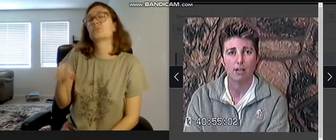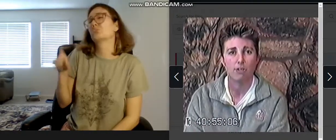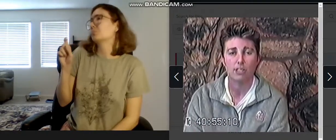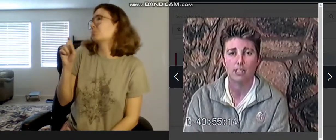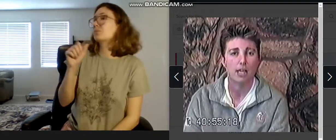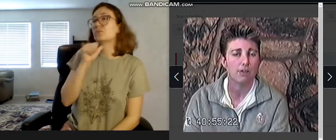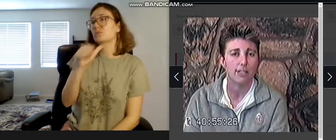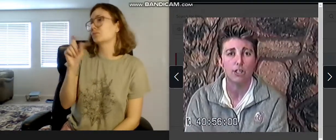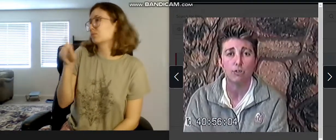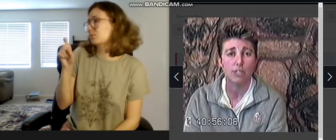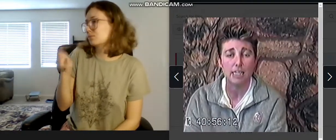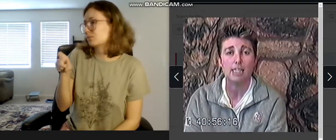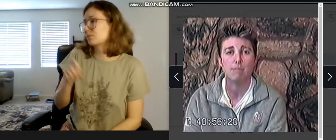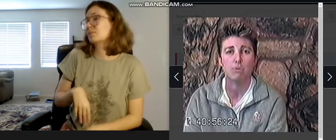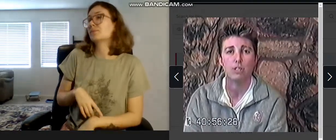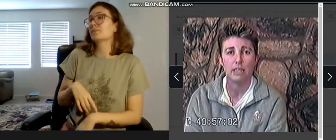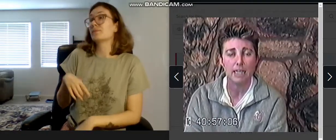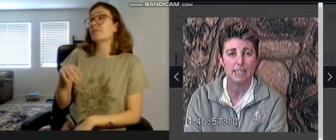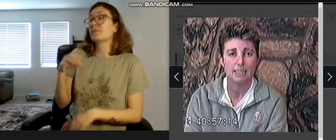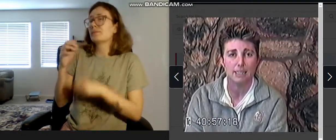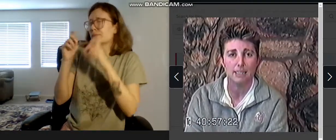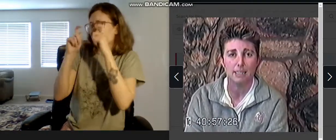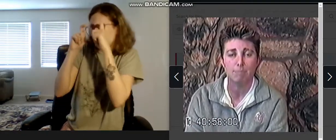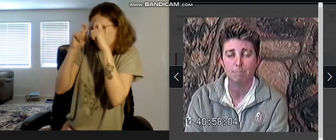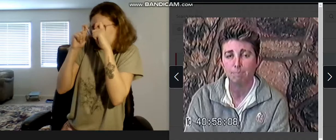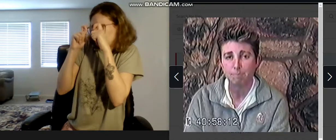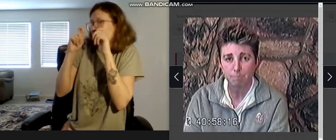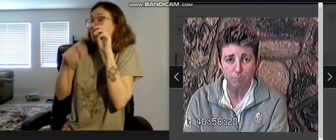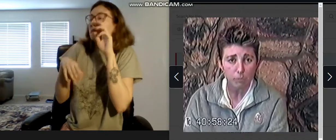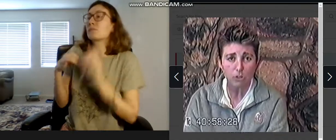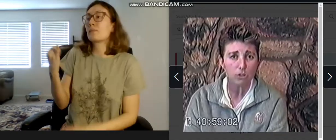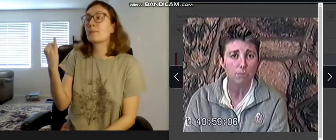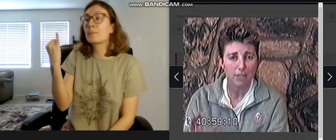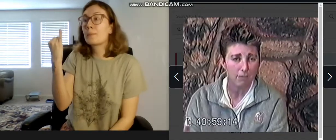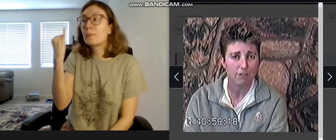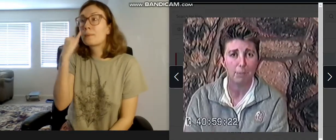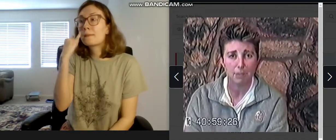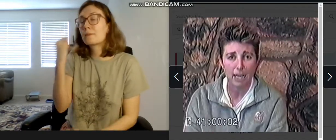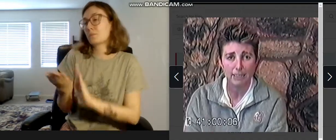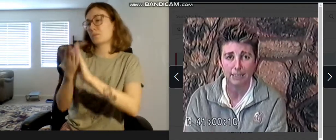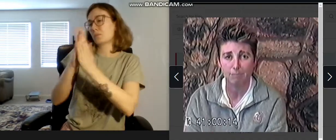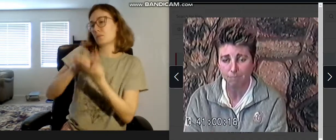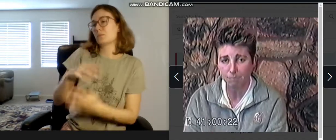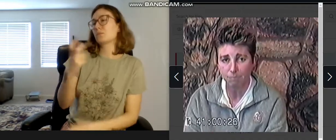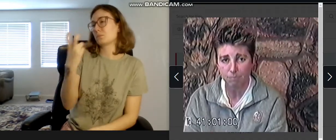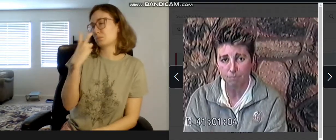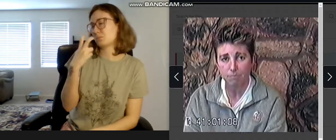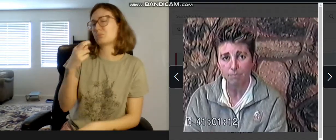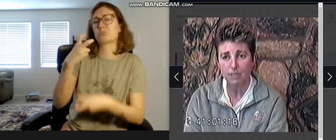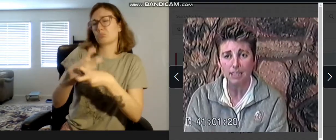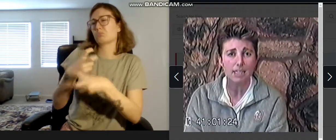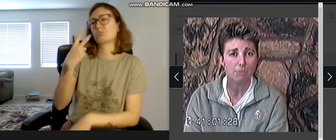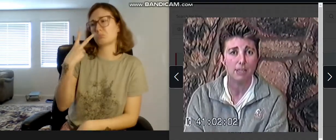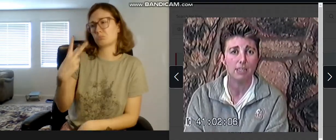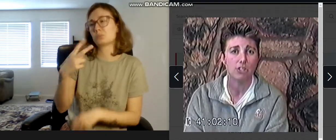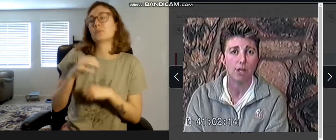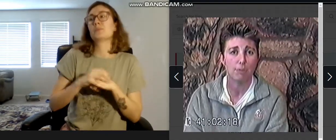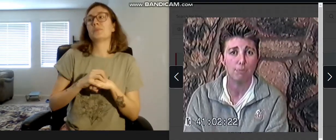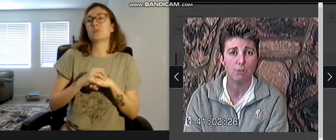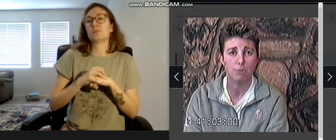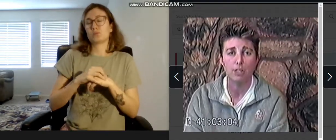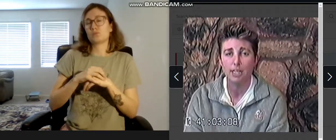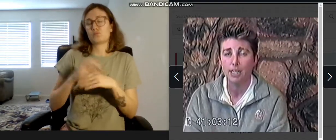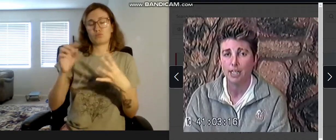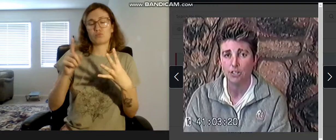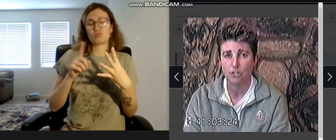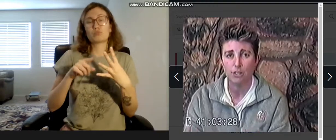and you have all this light already. You don't need any more light to see, or you'll become very blinded. And that is mainly the job of the